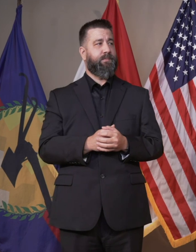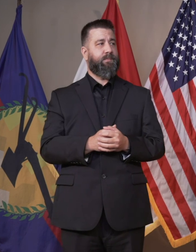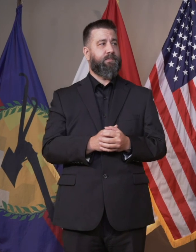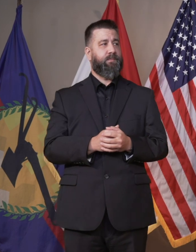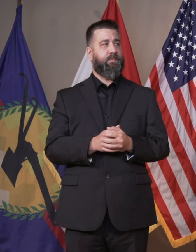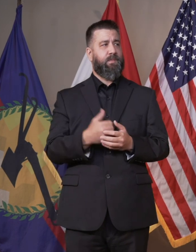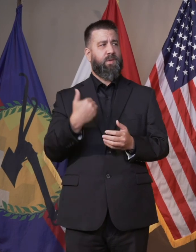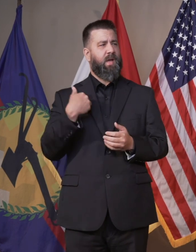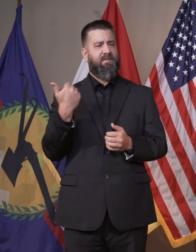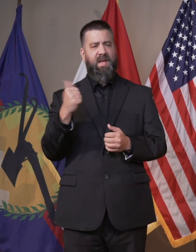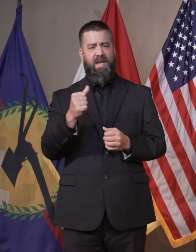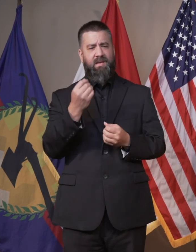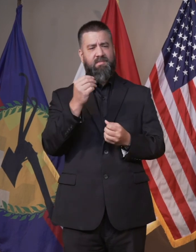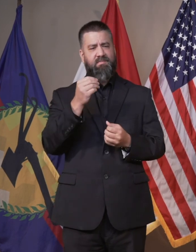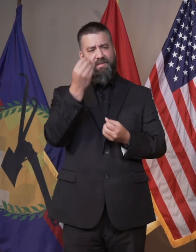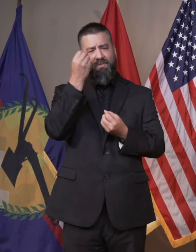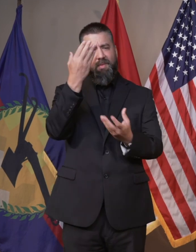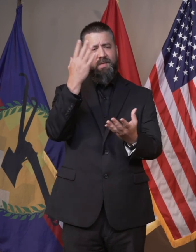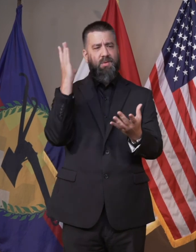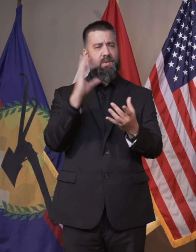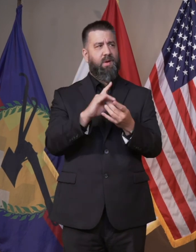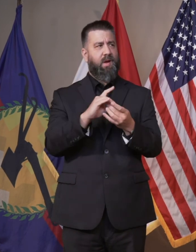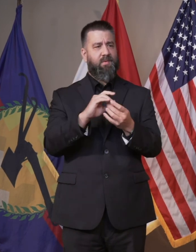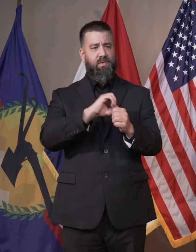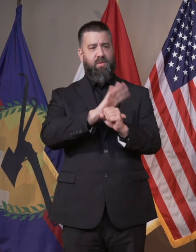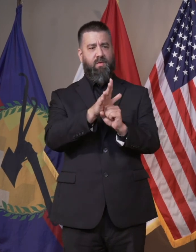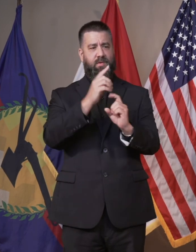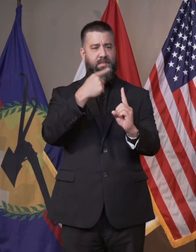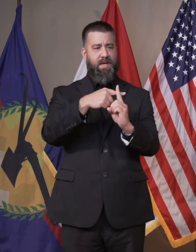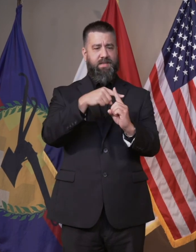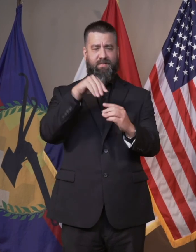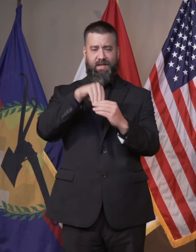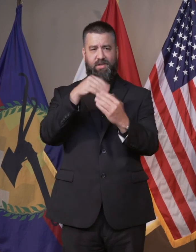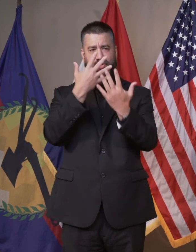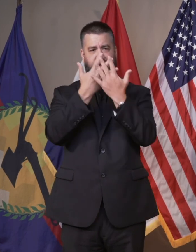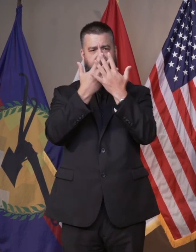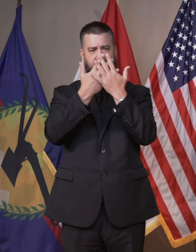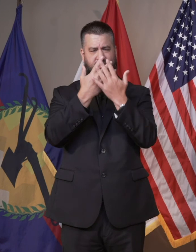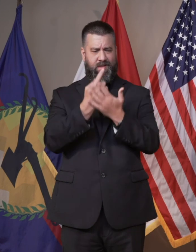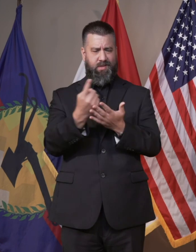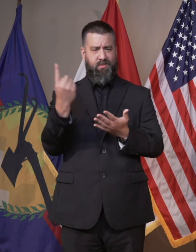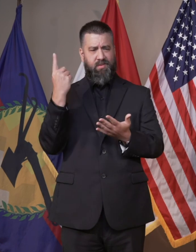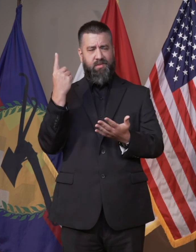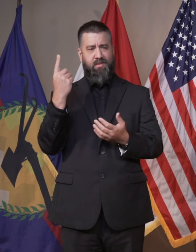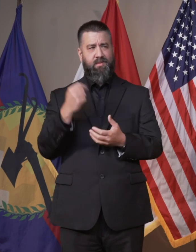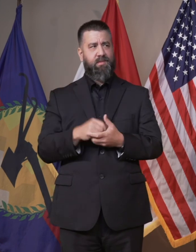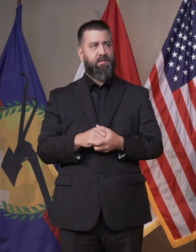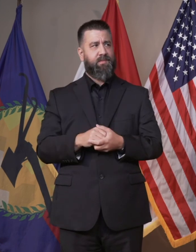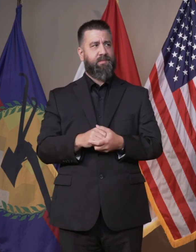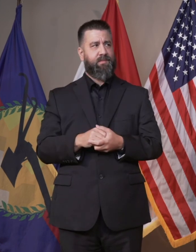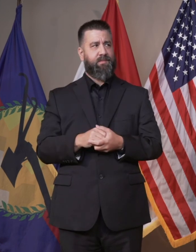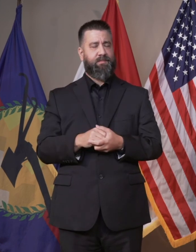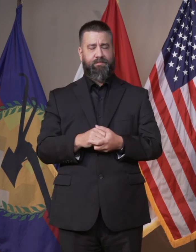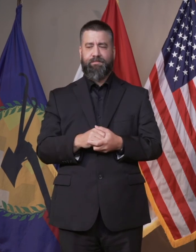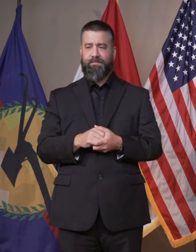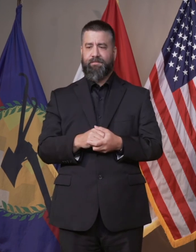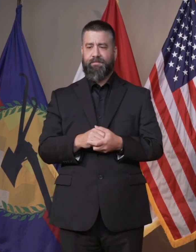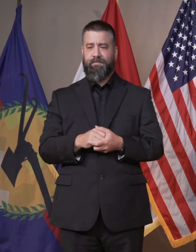of COVID-19 cases that came out at the jail last week? I know that we. Yeah, I believe we